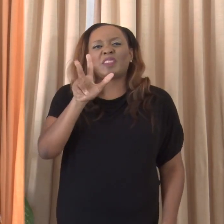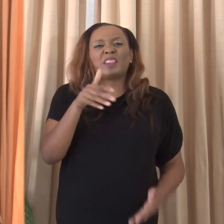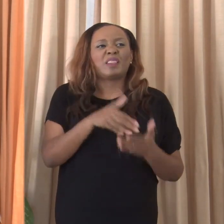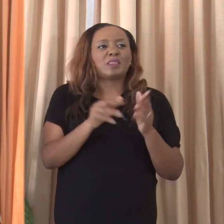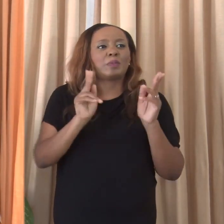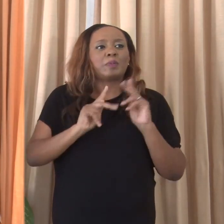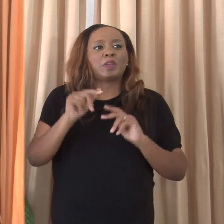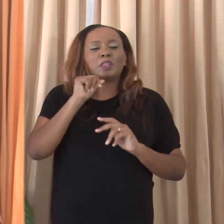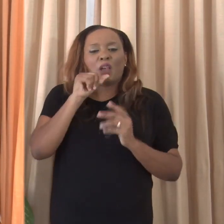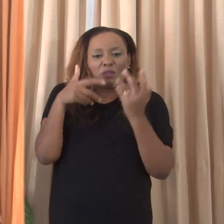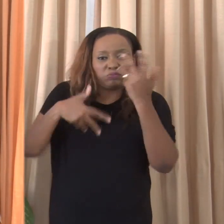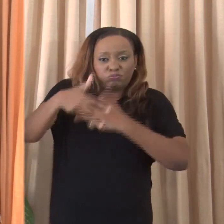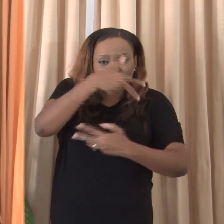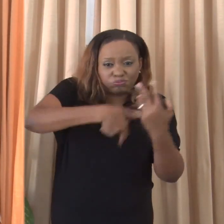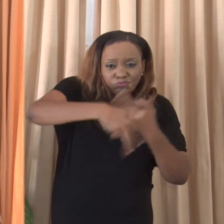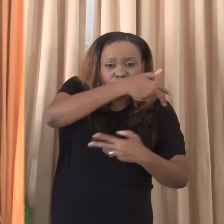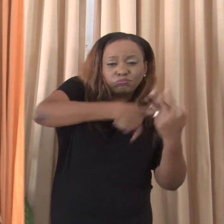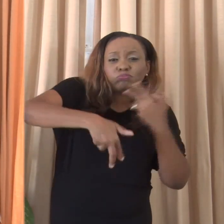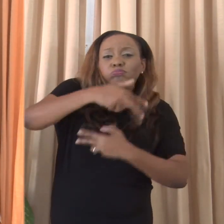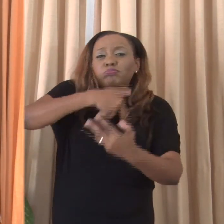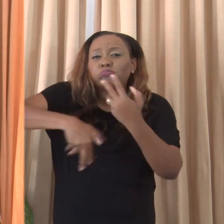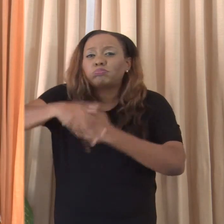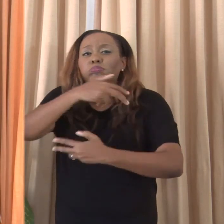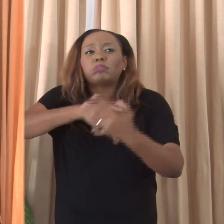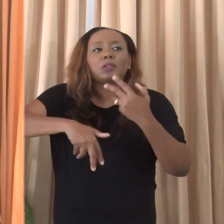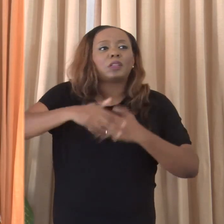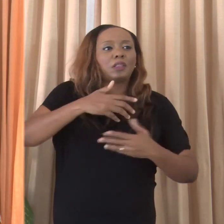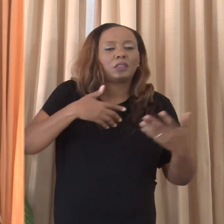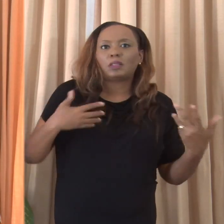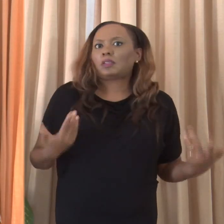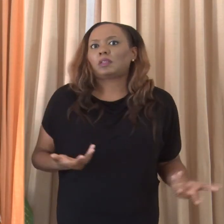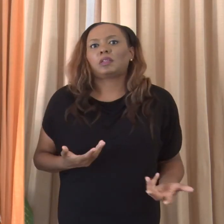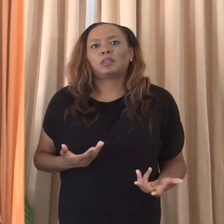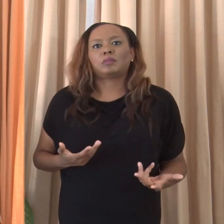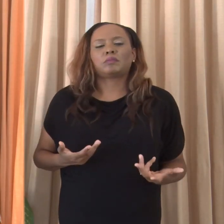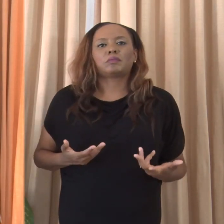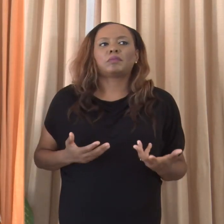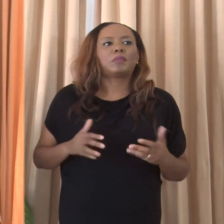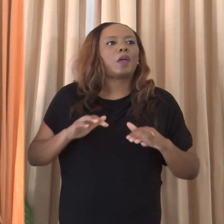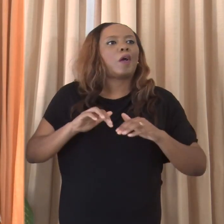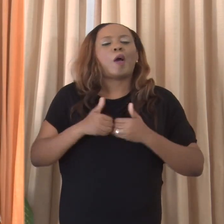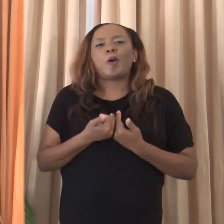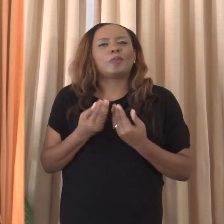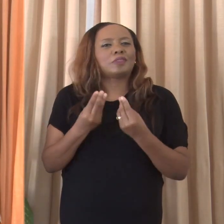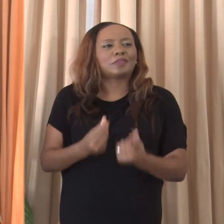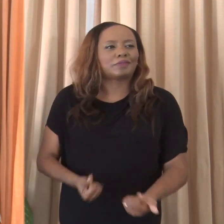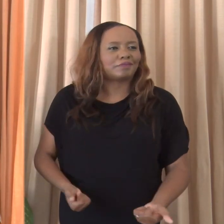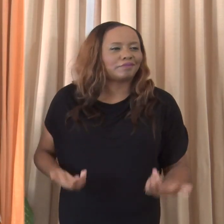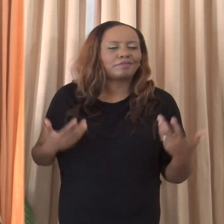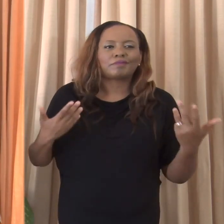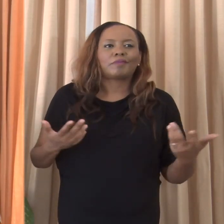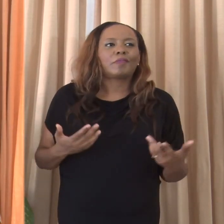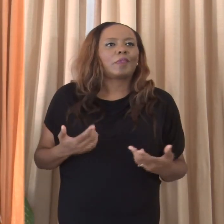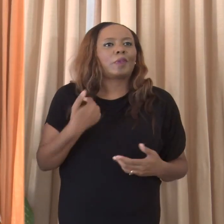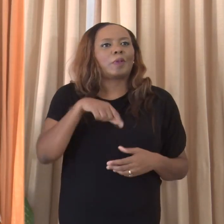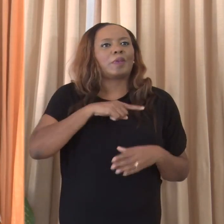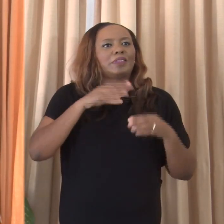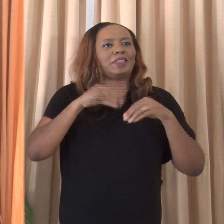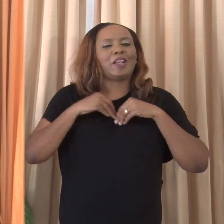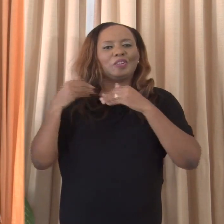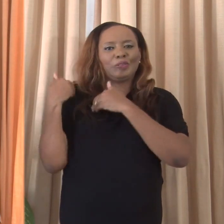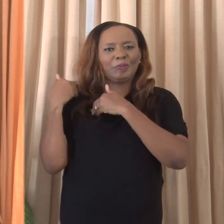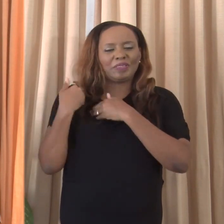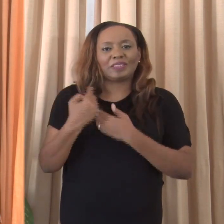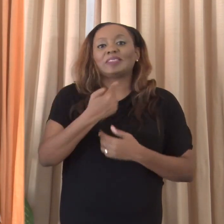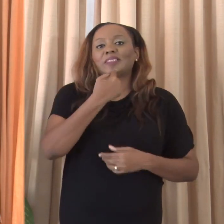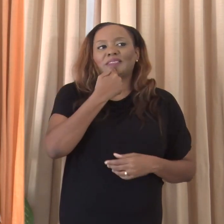with another couple thousand people. It tells you that, number one, we're taking our responsibility seriously, but